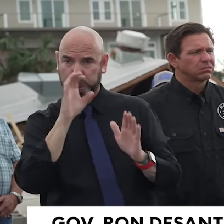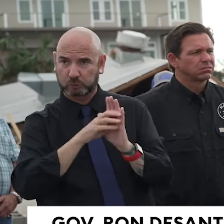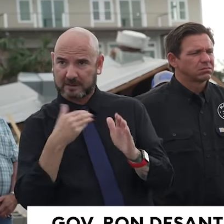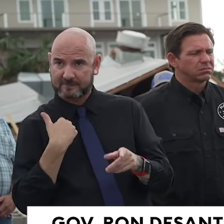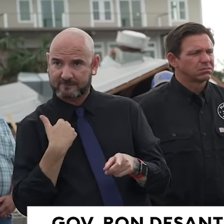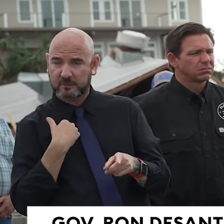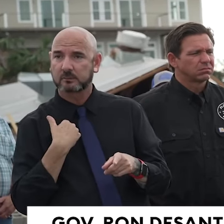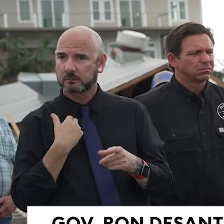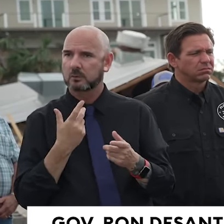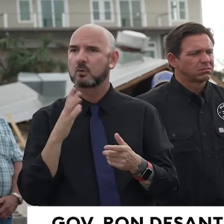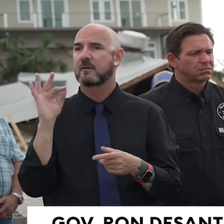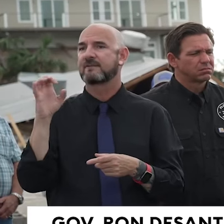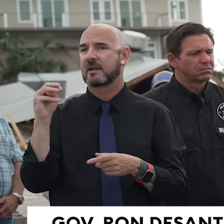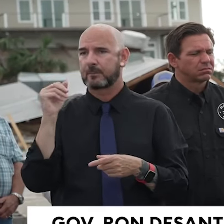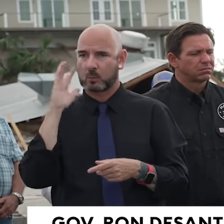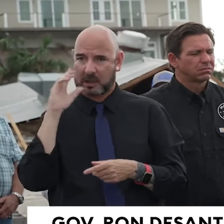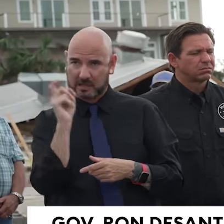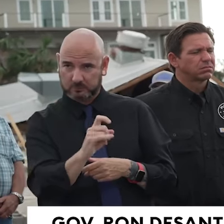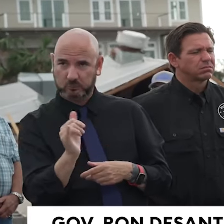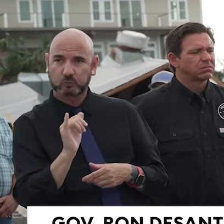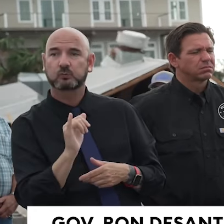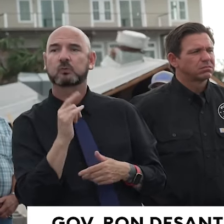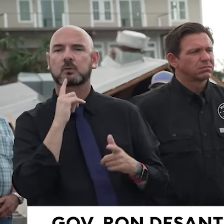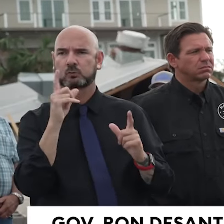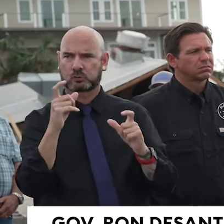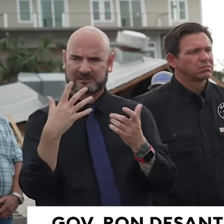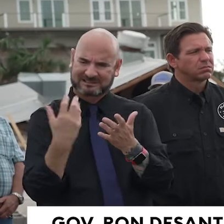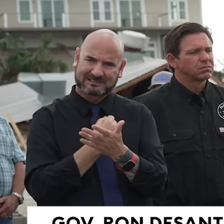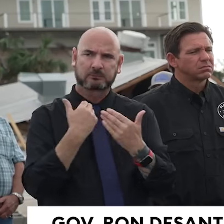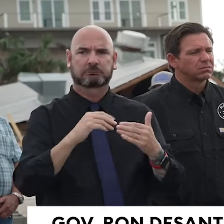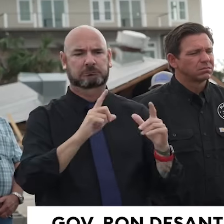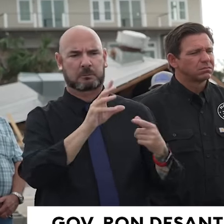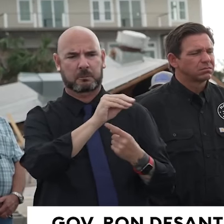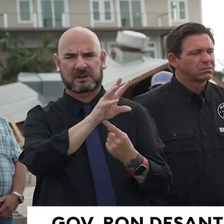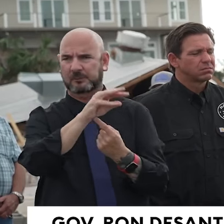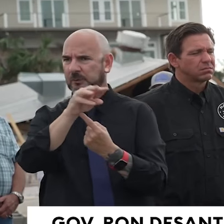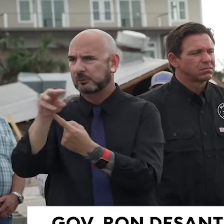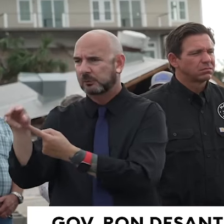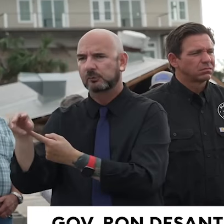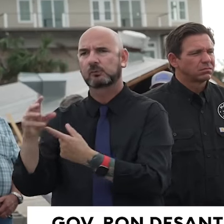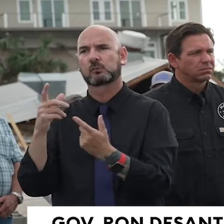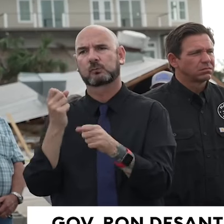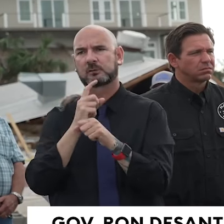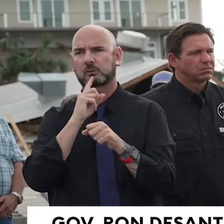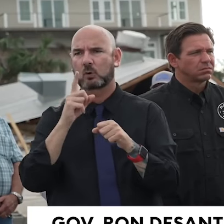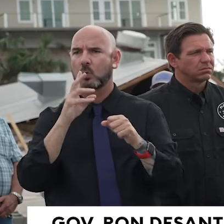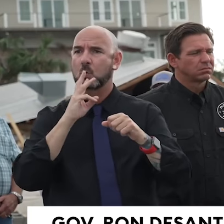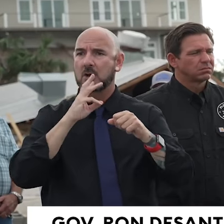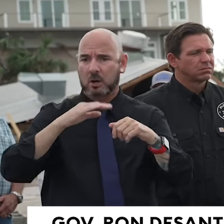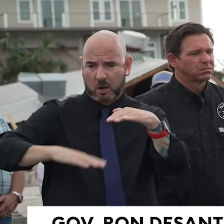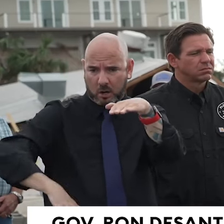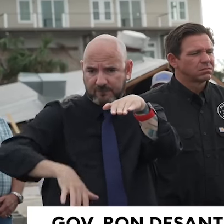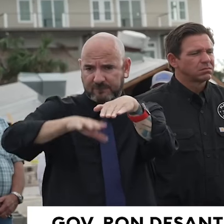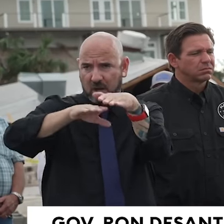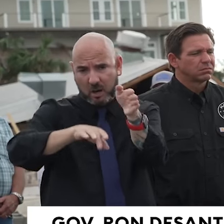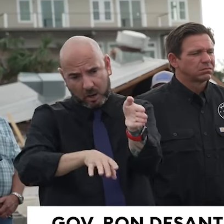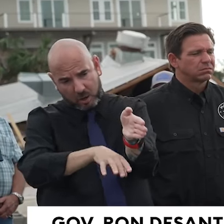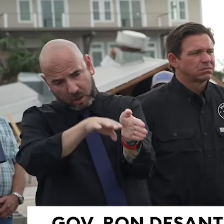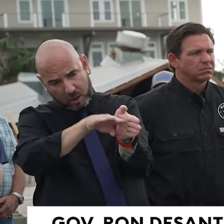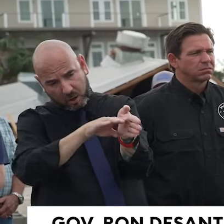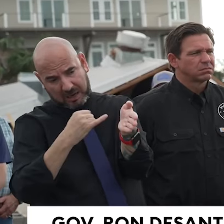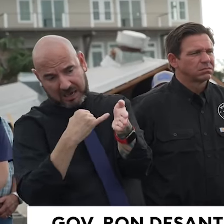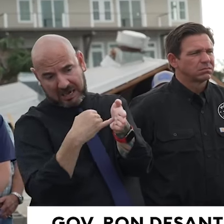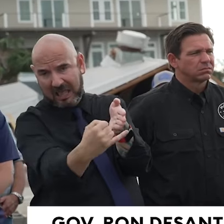ask for them. So please make sure you're taking those pictures. Make sure you get any pictures of high water marks. If you need assistance with cleanup,